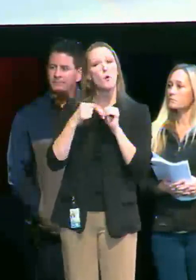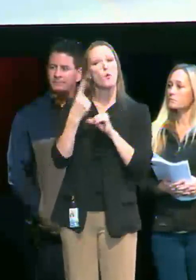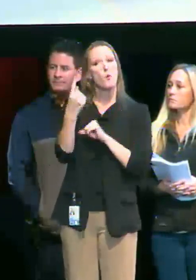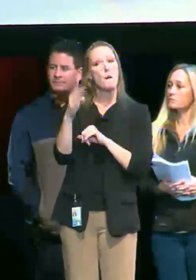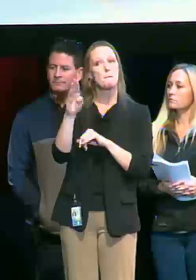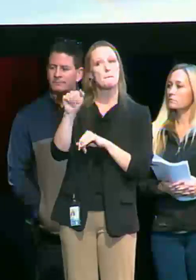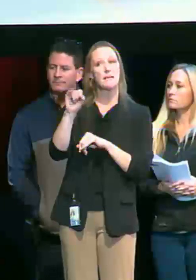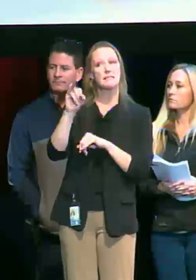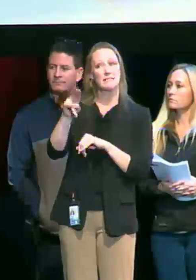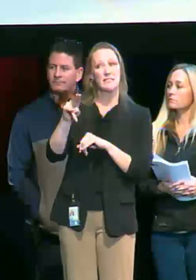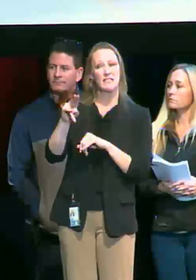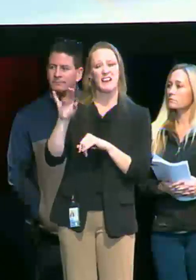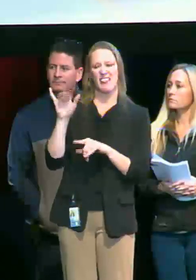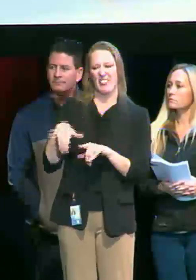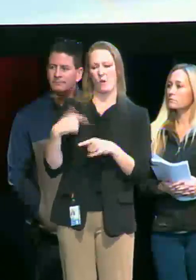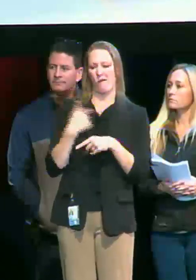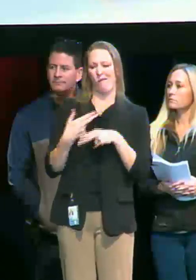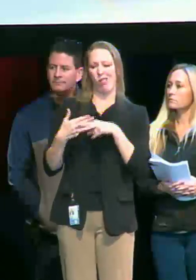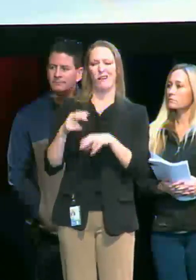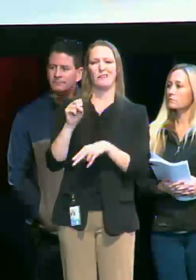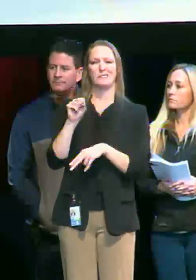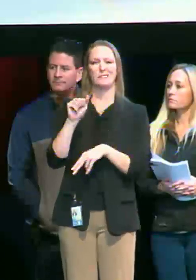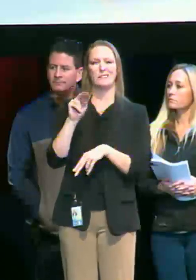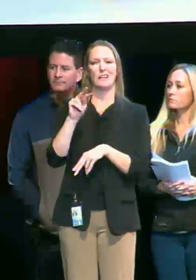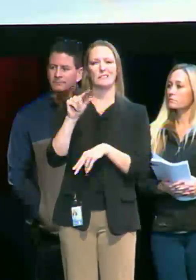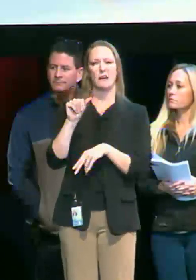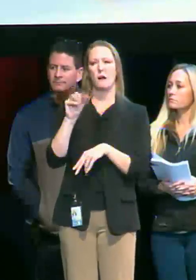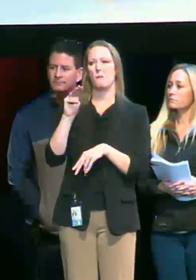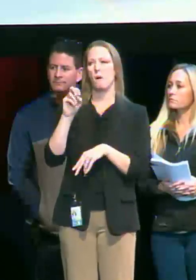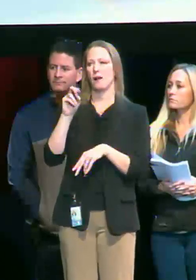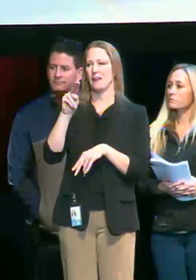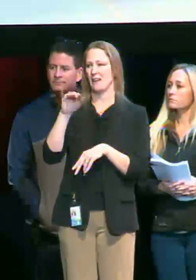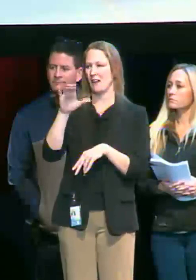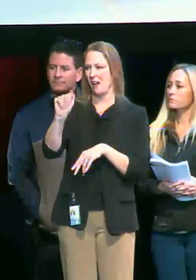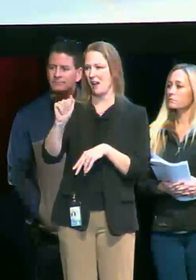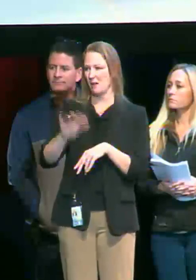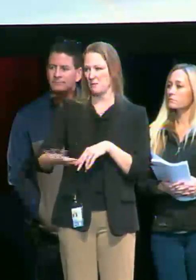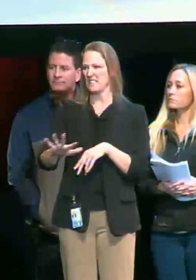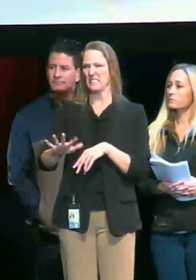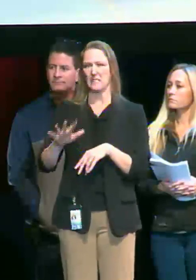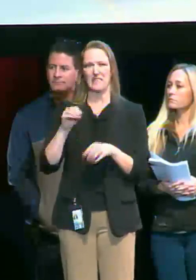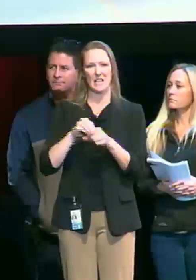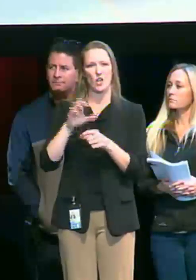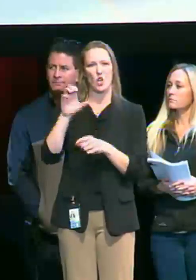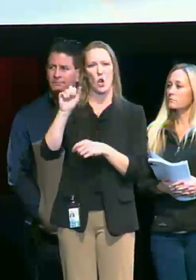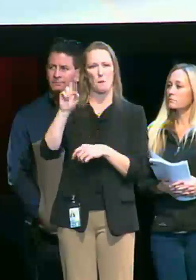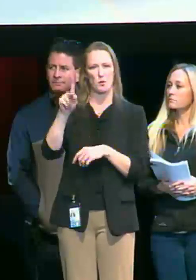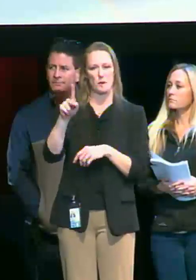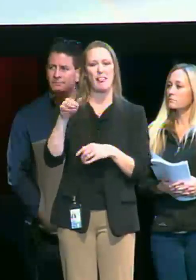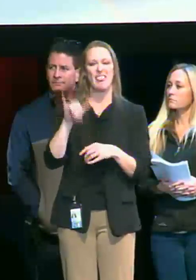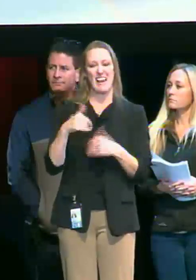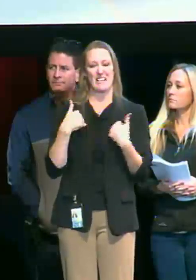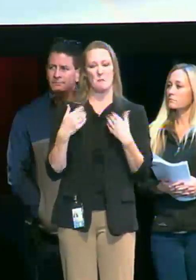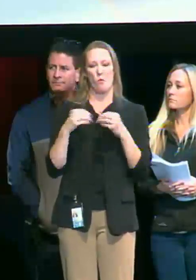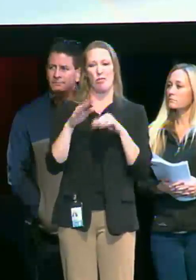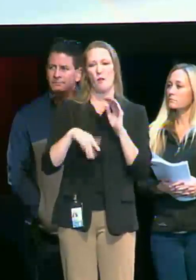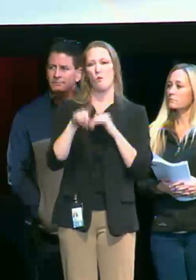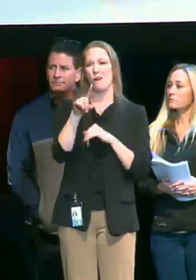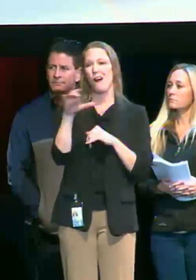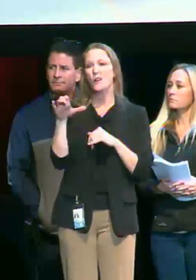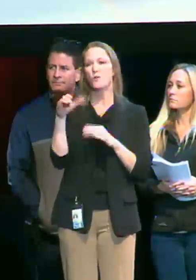very large is called our Santa Monica debris basin in Carpinteria. It actually has over 100,000 cubic yards of that